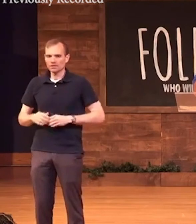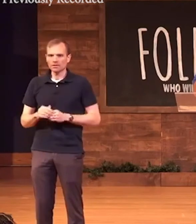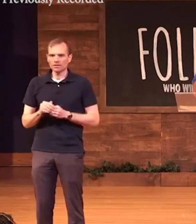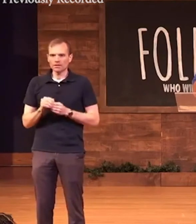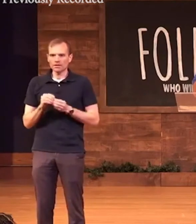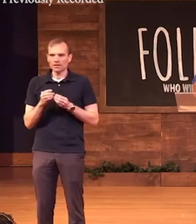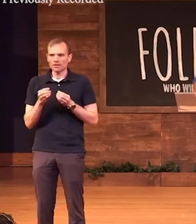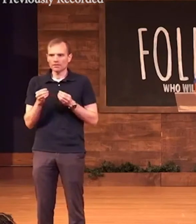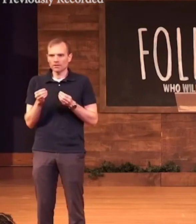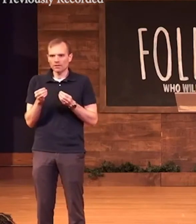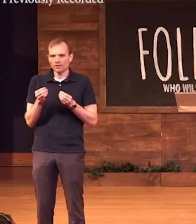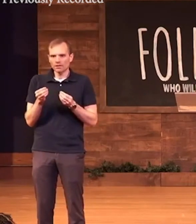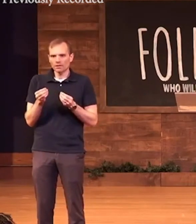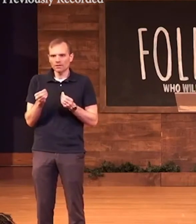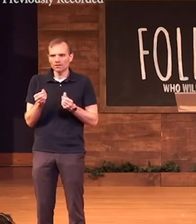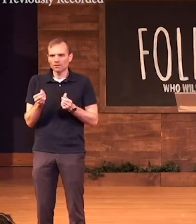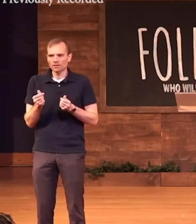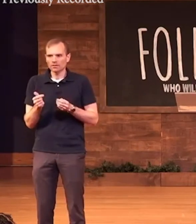decays away.